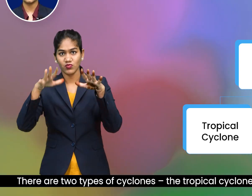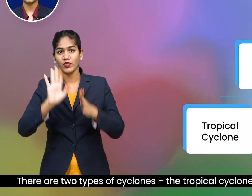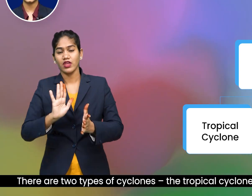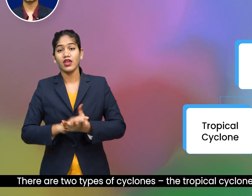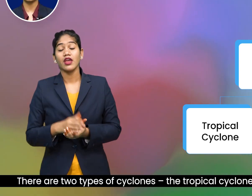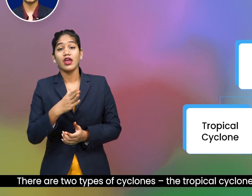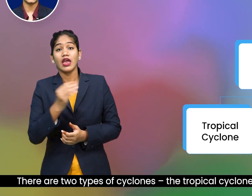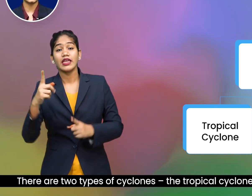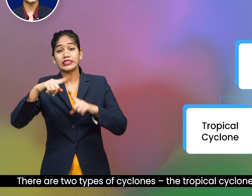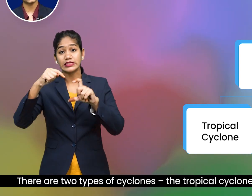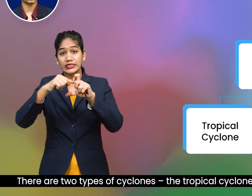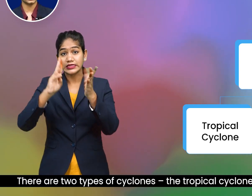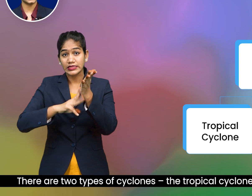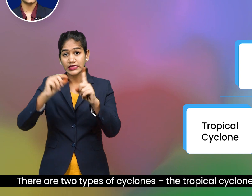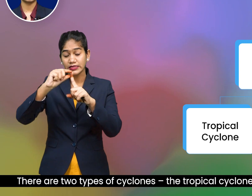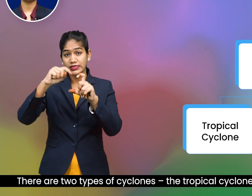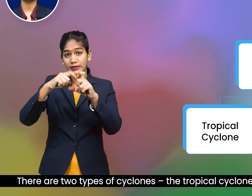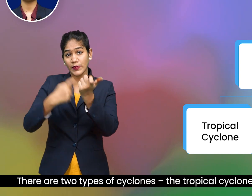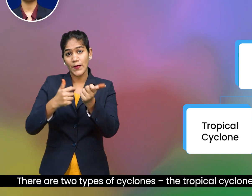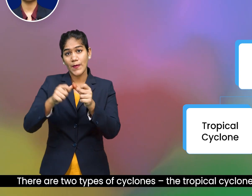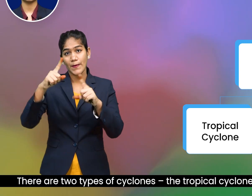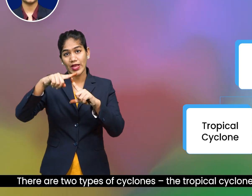and the temperate cyclones.